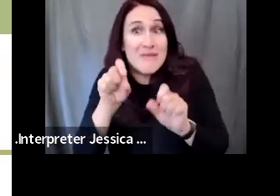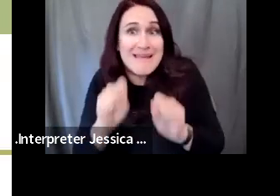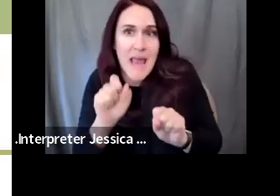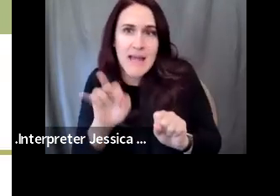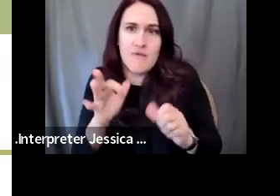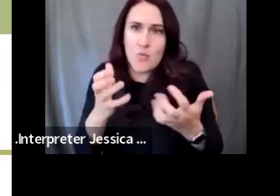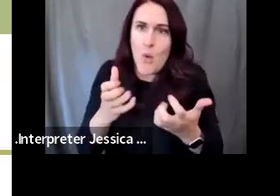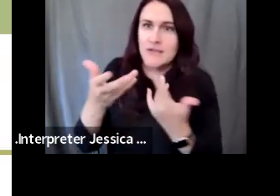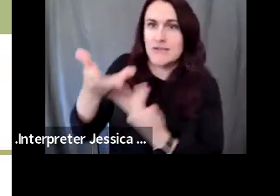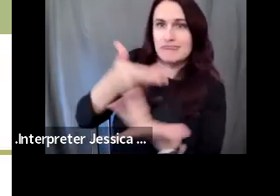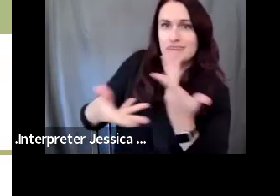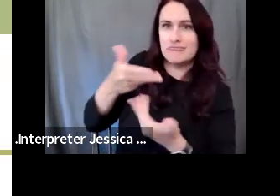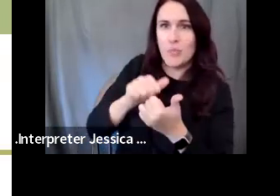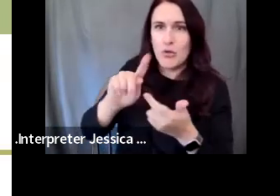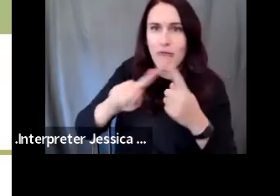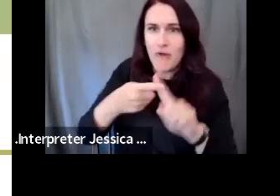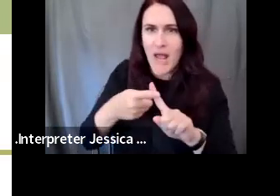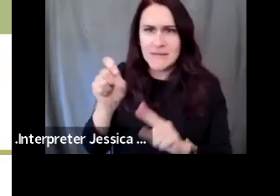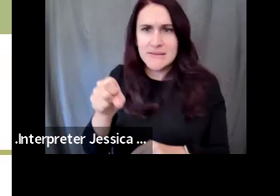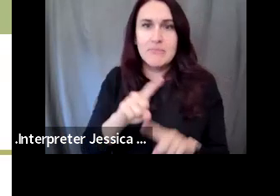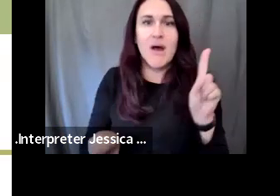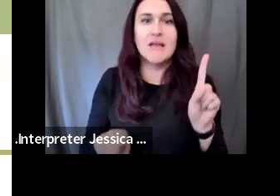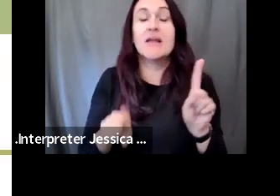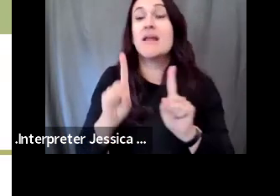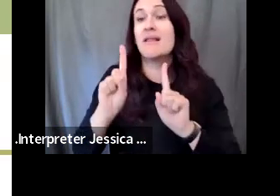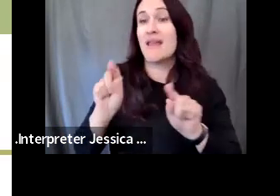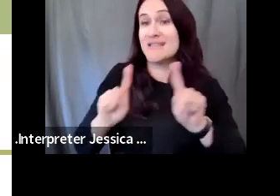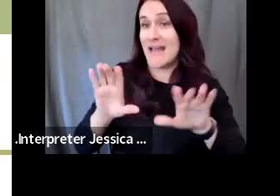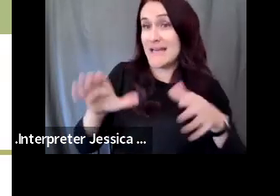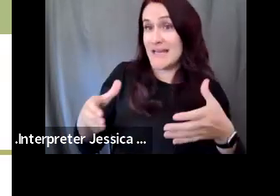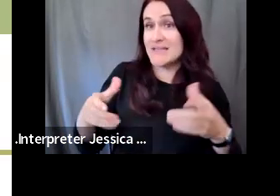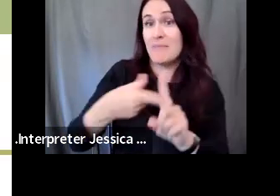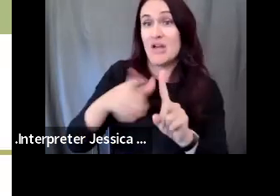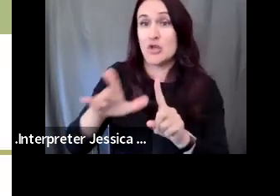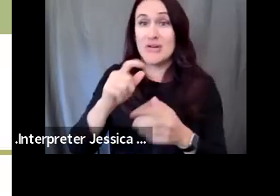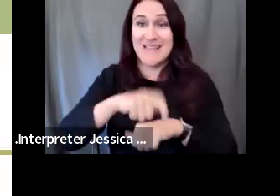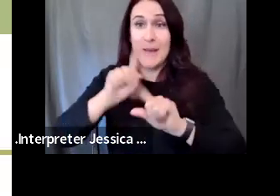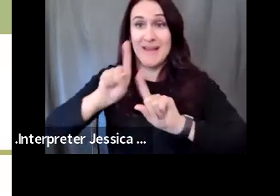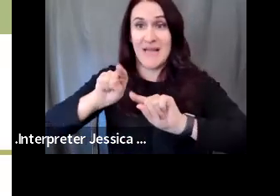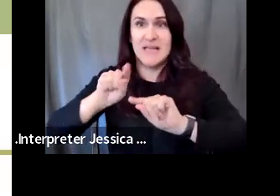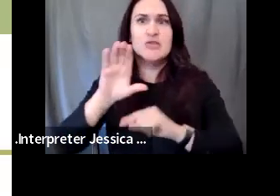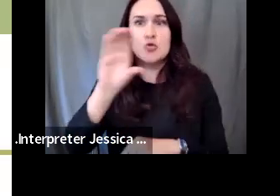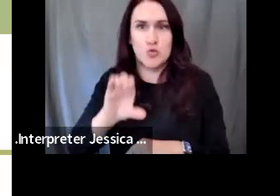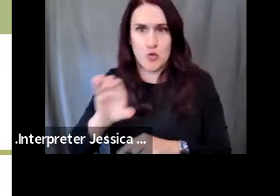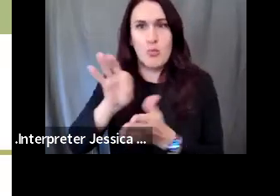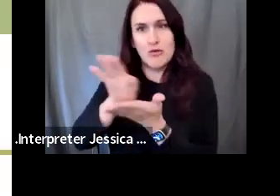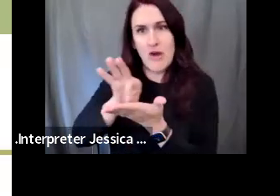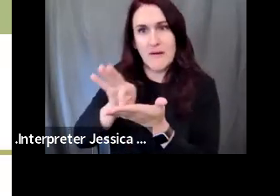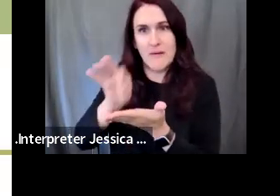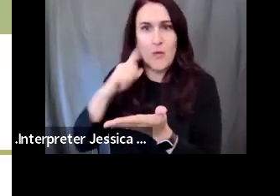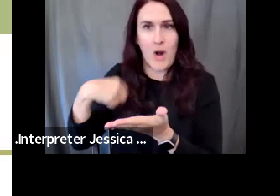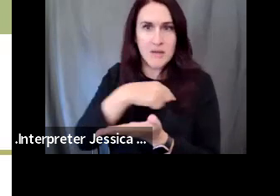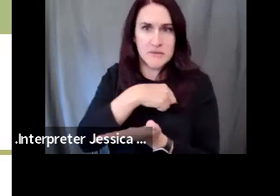want to network with your friends. Attendees and their times attendance is tracked by Zoom. And also,